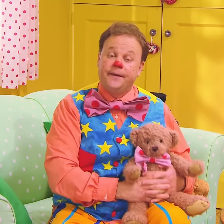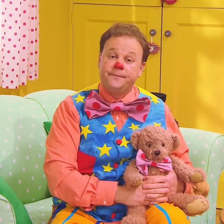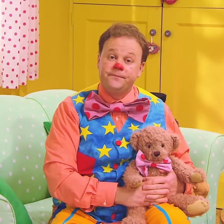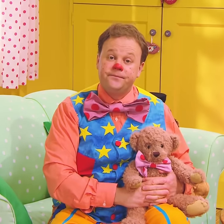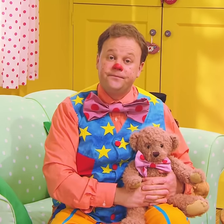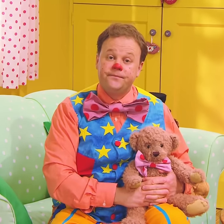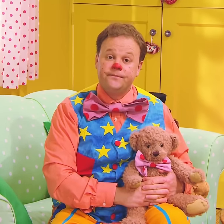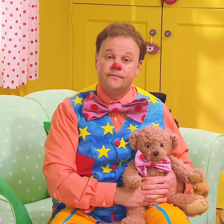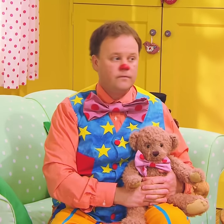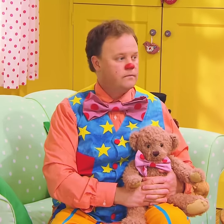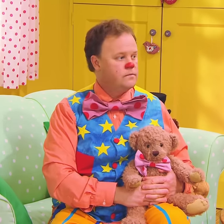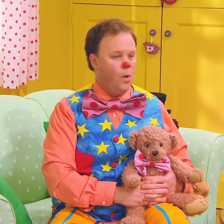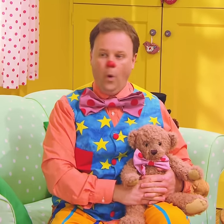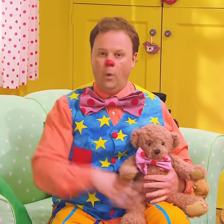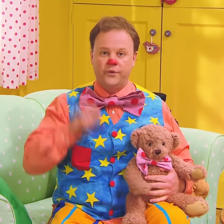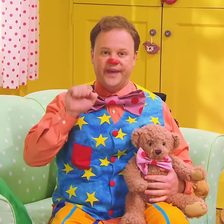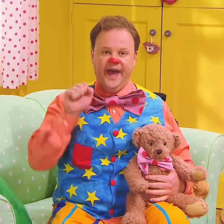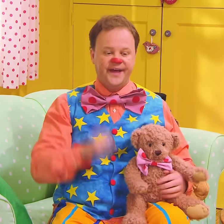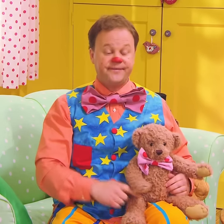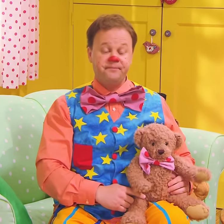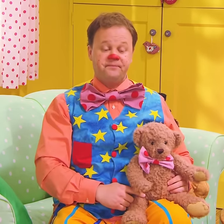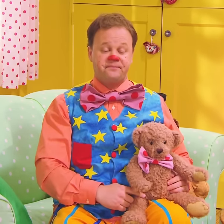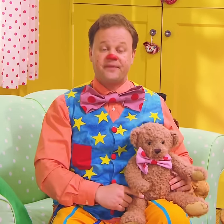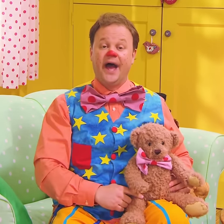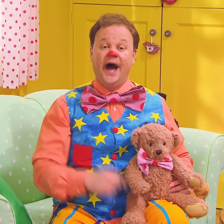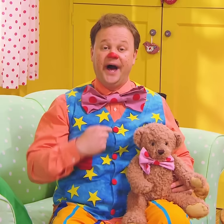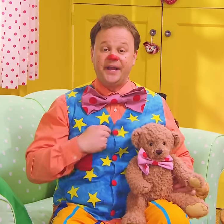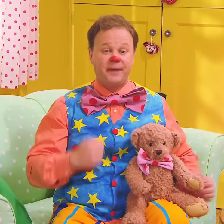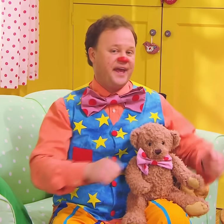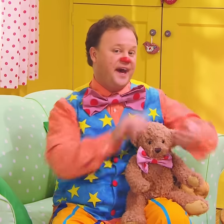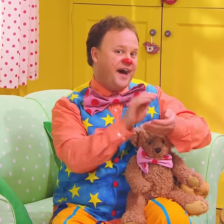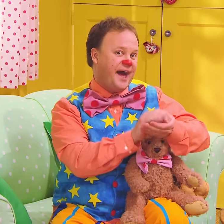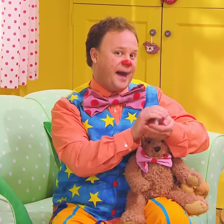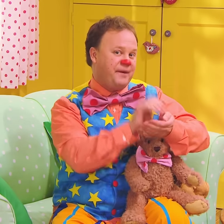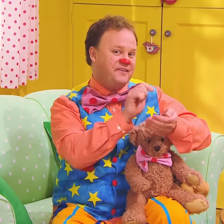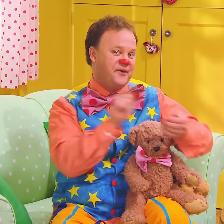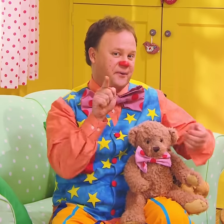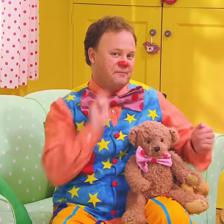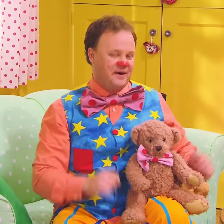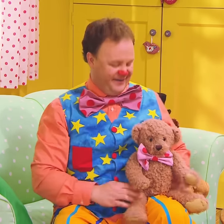show us how to sign happy? Oh, yes. I'd be happy to.